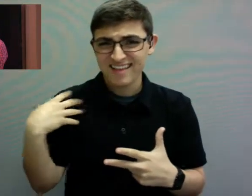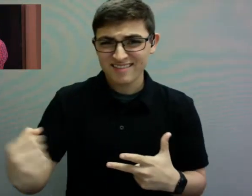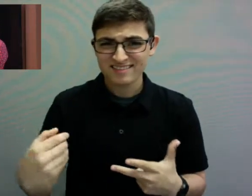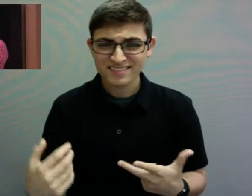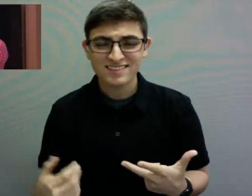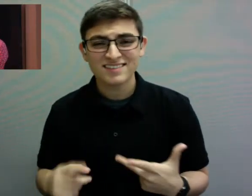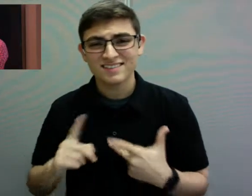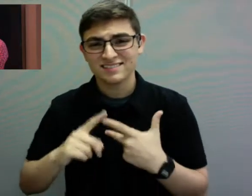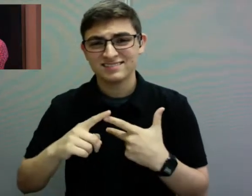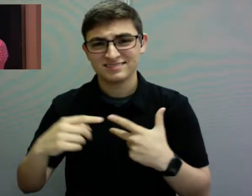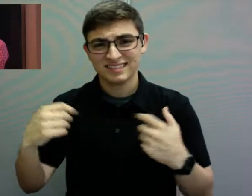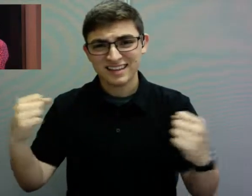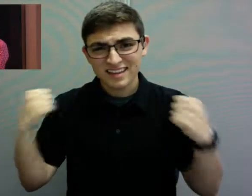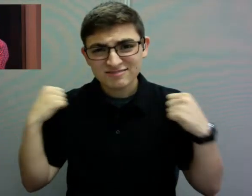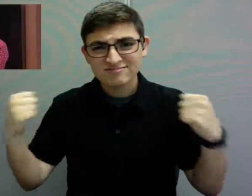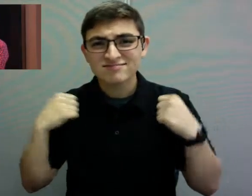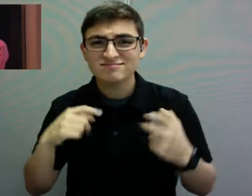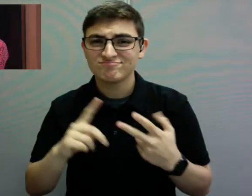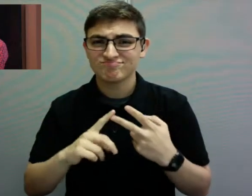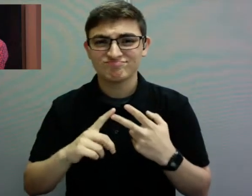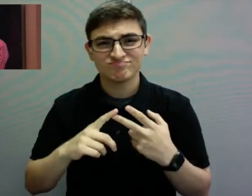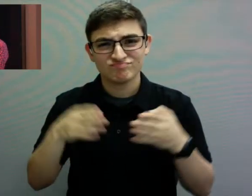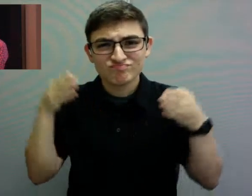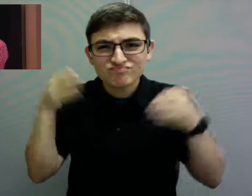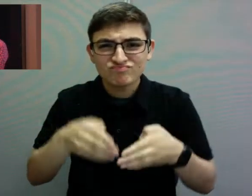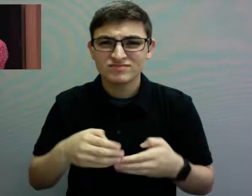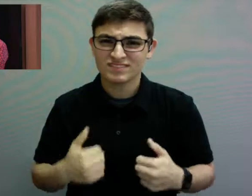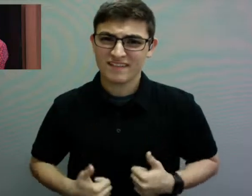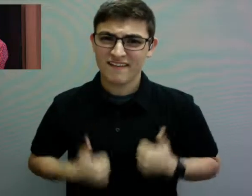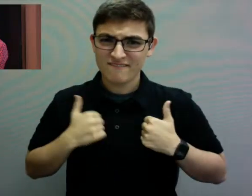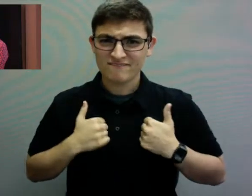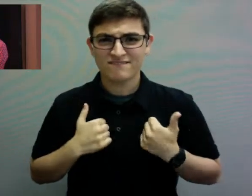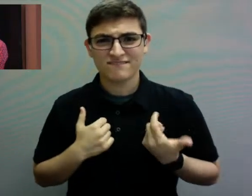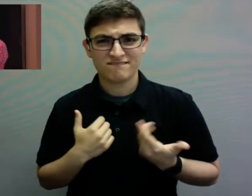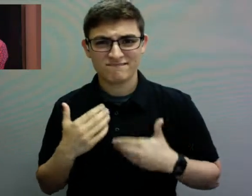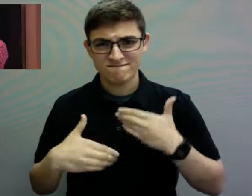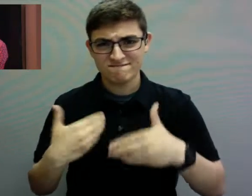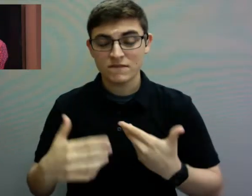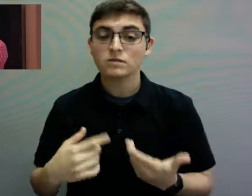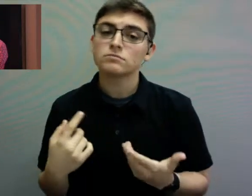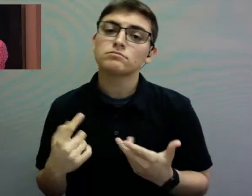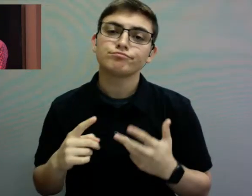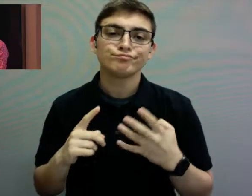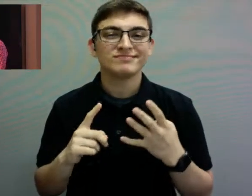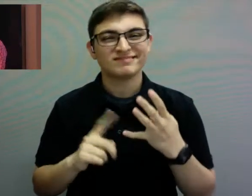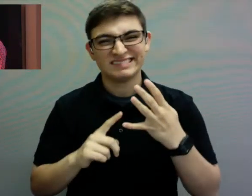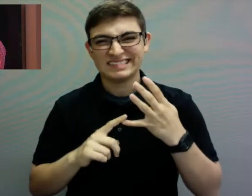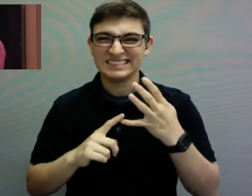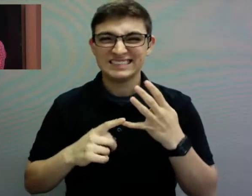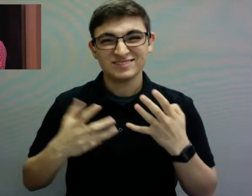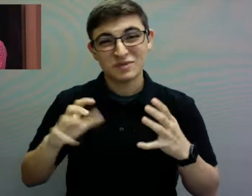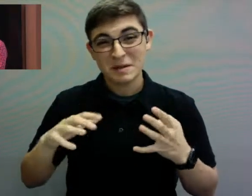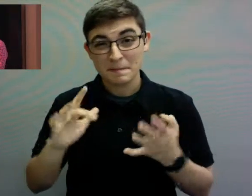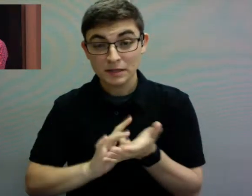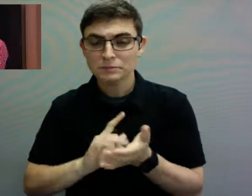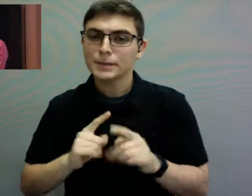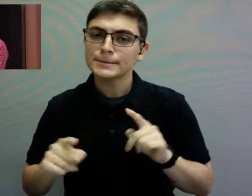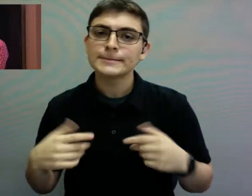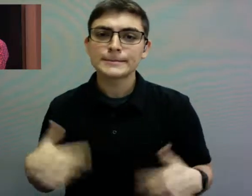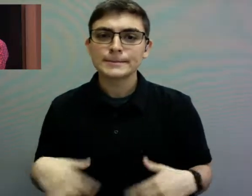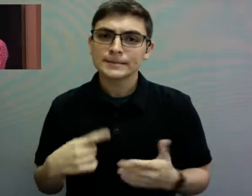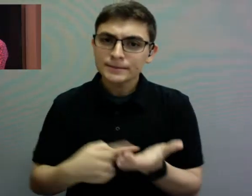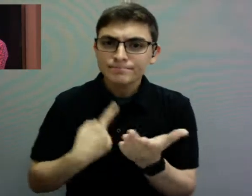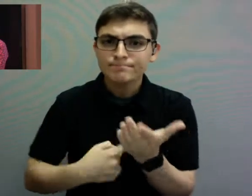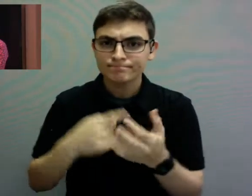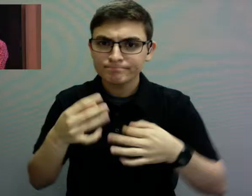better than anything we can do with medications. But sometimes people do need a little medication to push a little bit